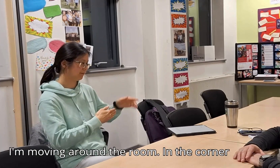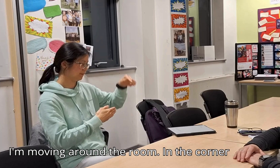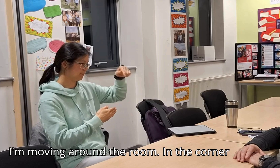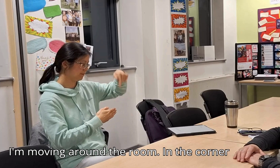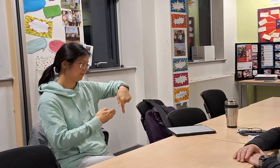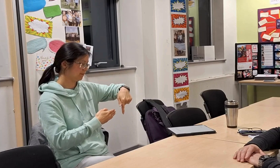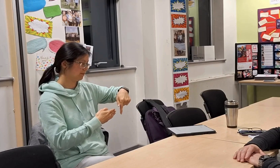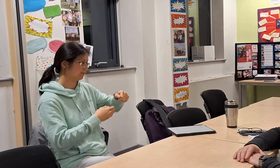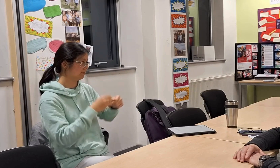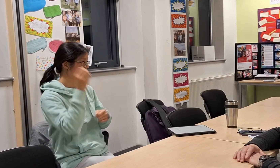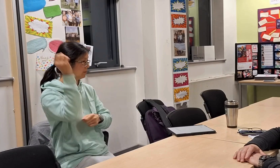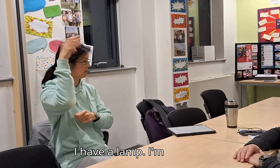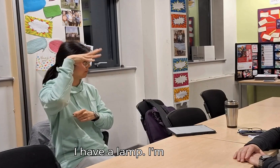corner, I have a lamp.